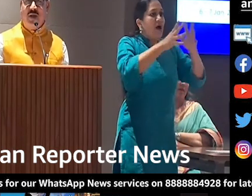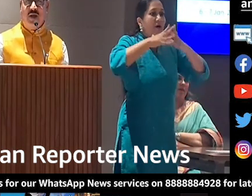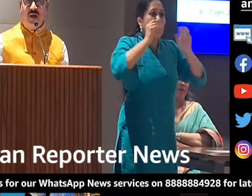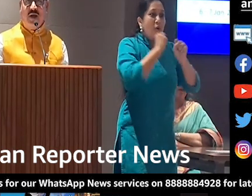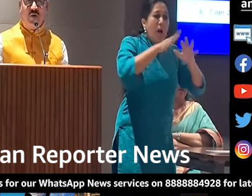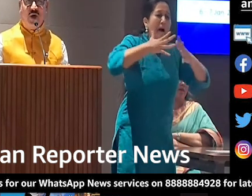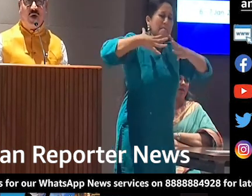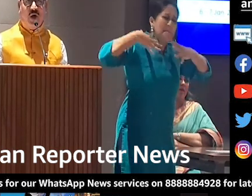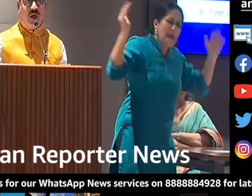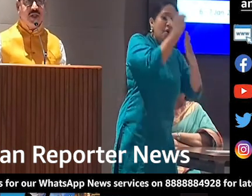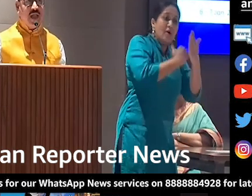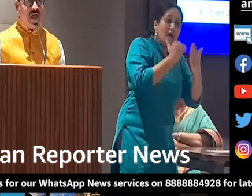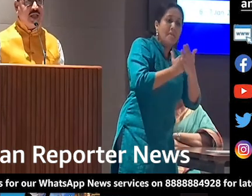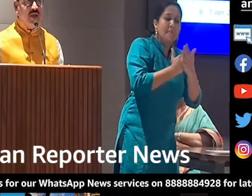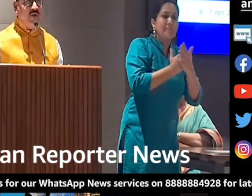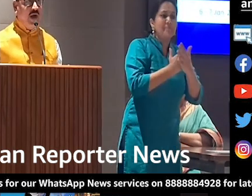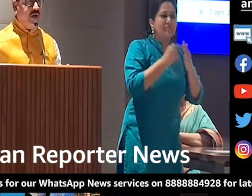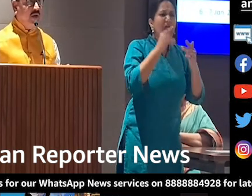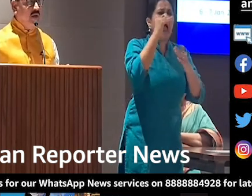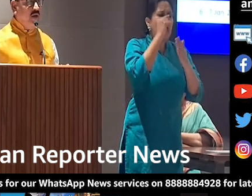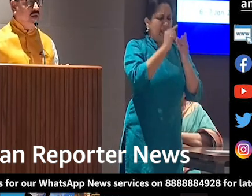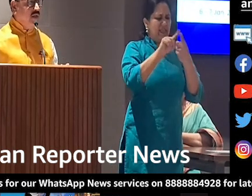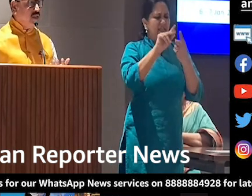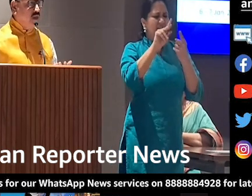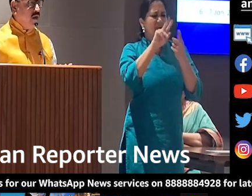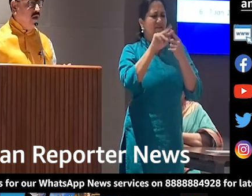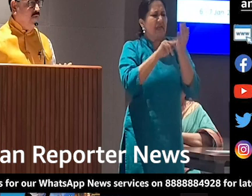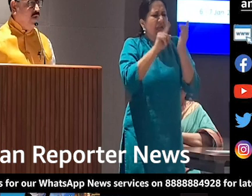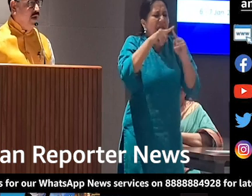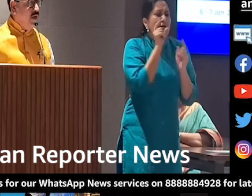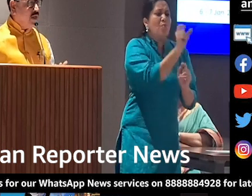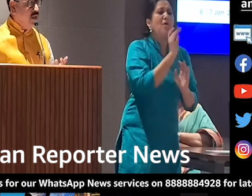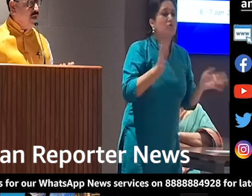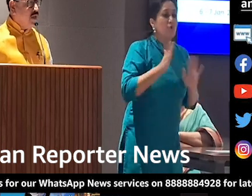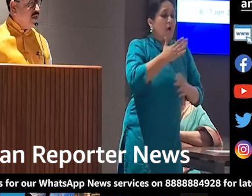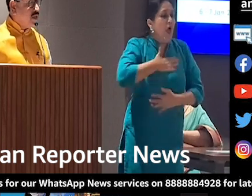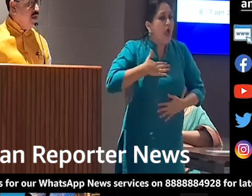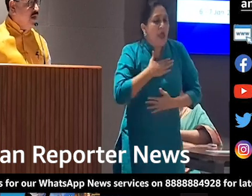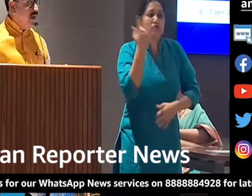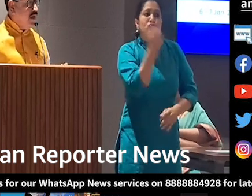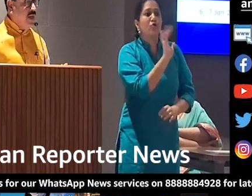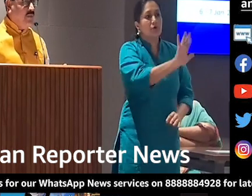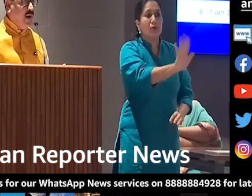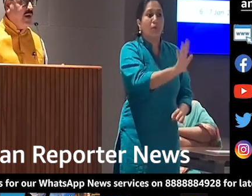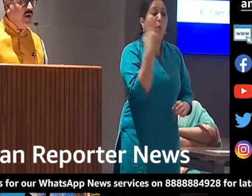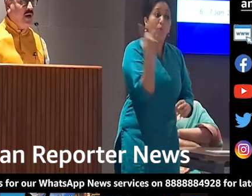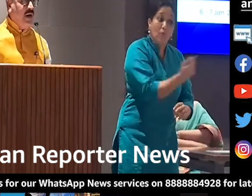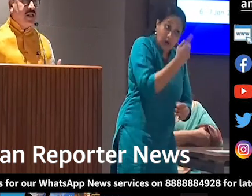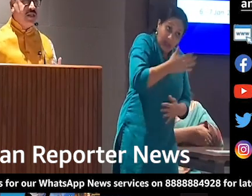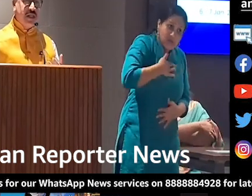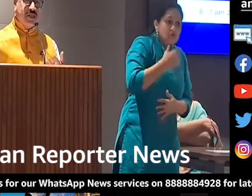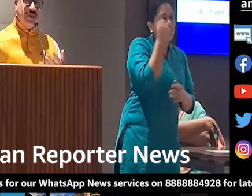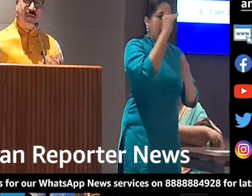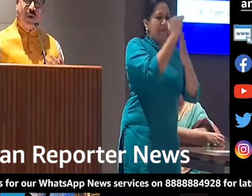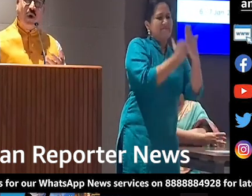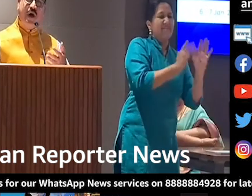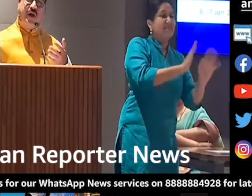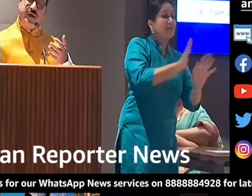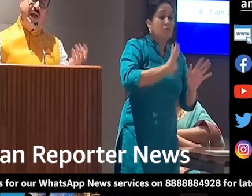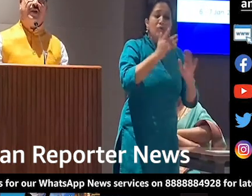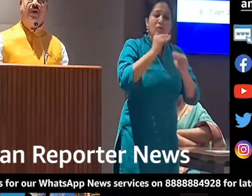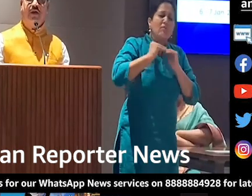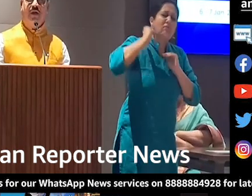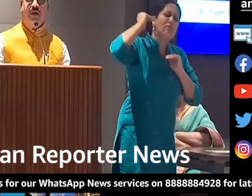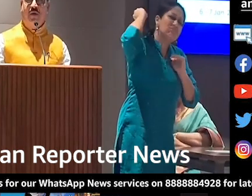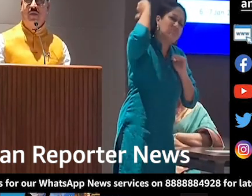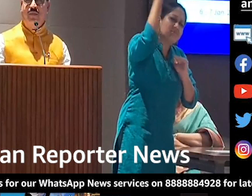happening. I would not call this as an event. It is not a fun. It is not just an entertainment. It is just beyond